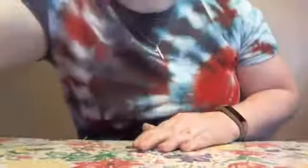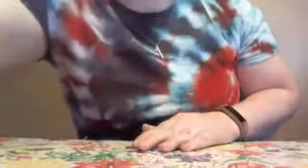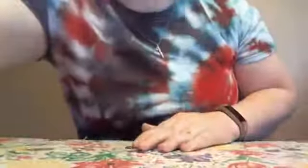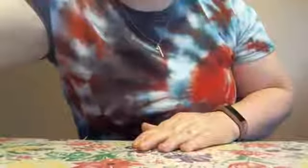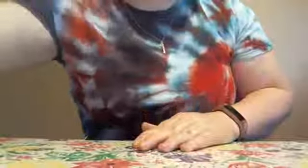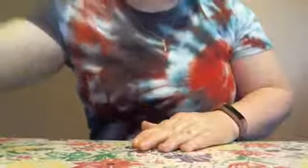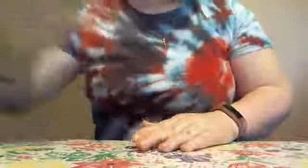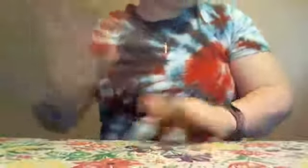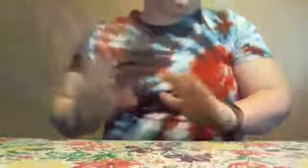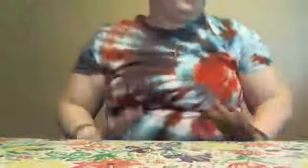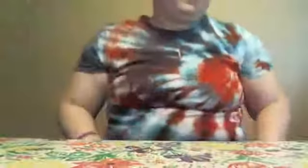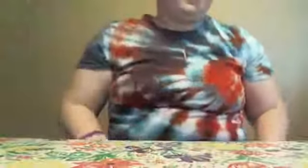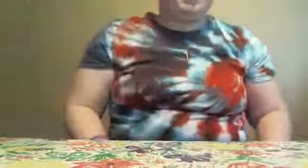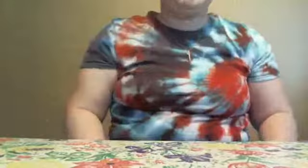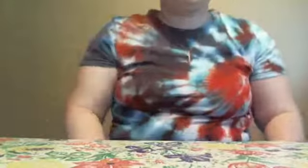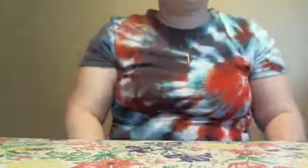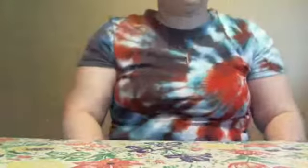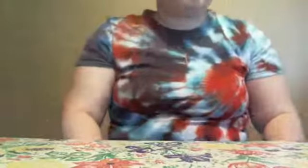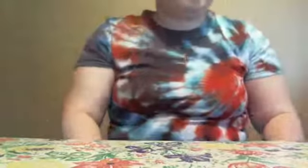All right, and our next one we're going to